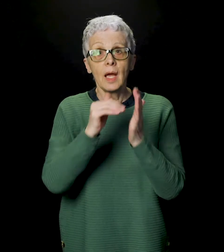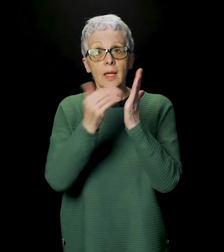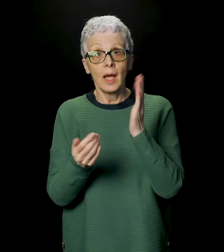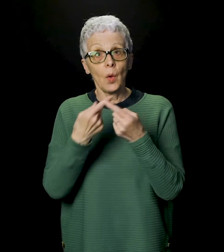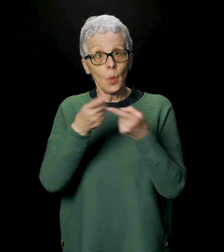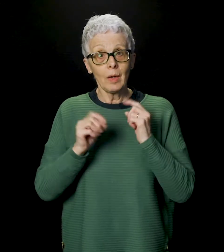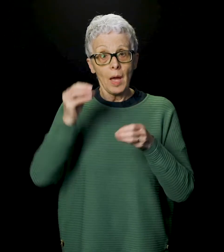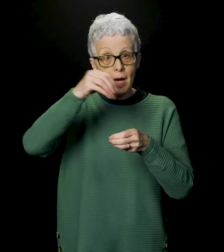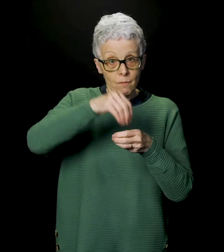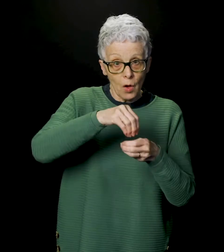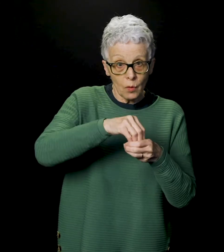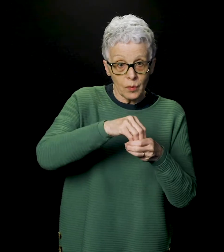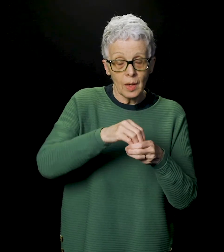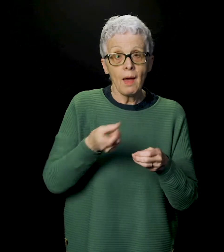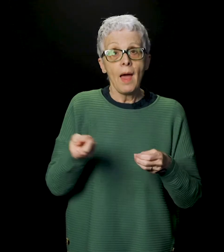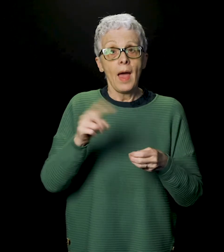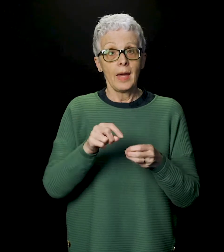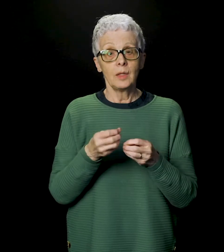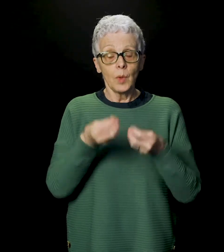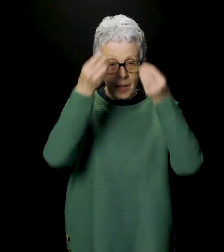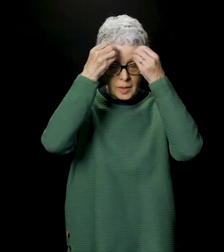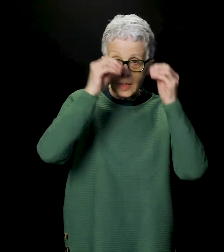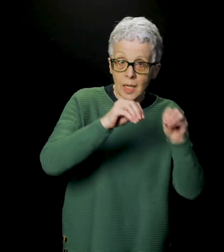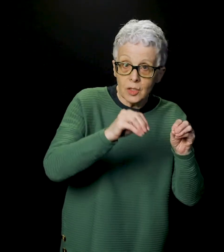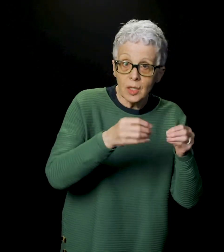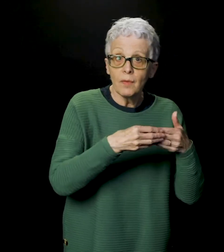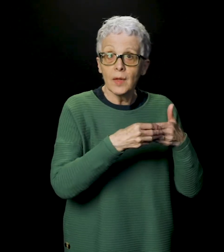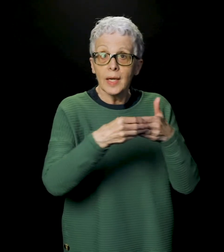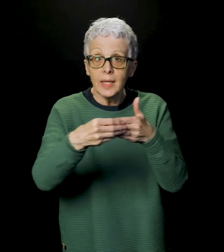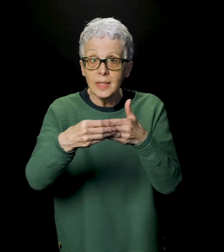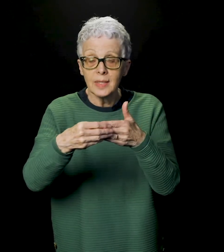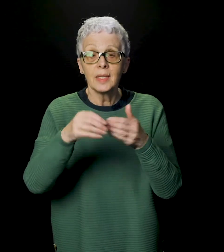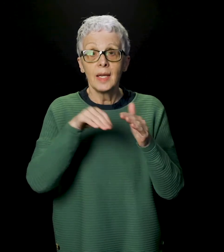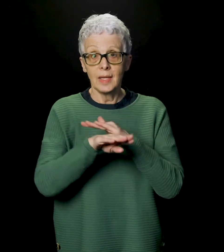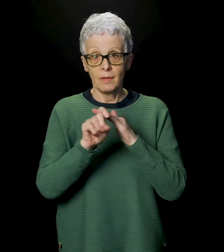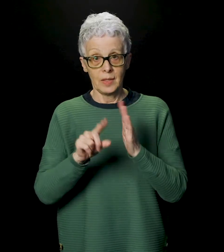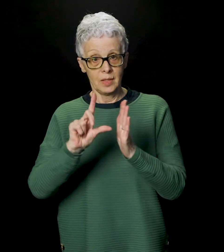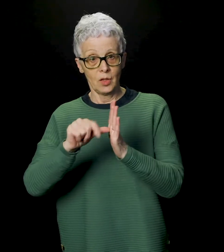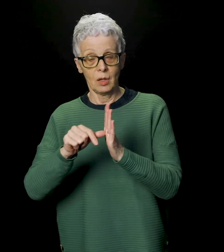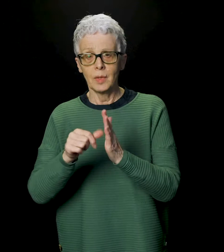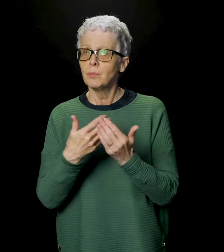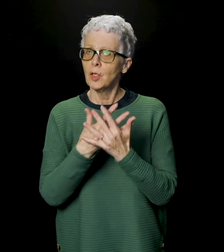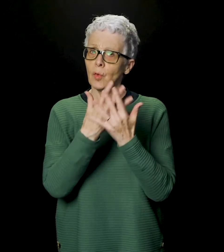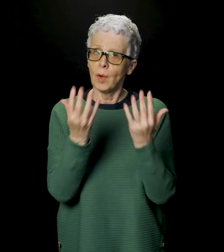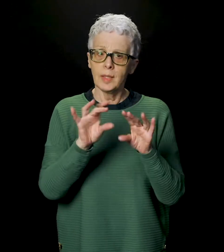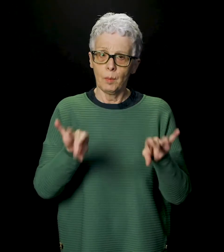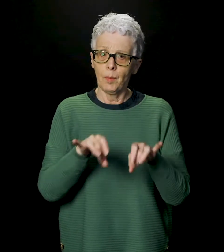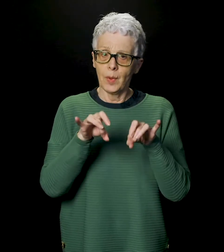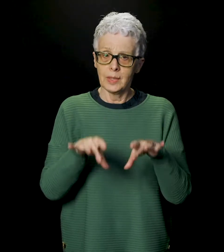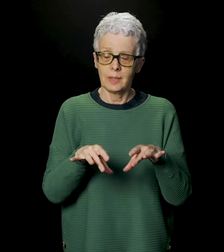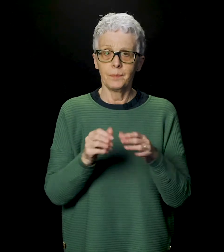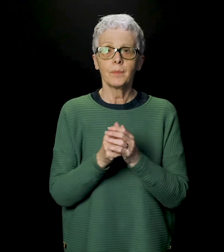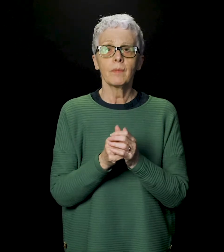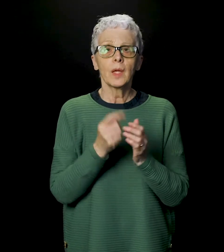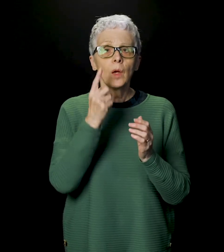be involved in quite a bit of training of our leaders over these days, and that's been a great blessing. We've also seen